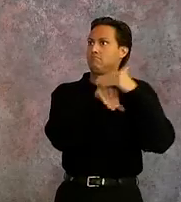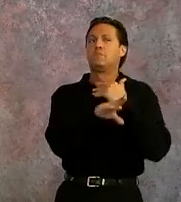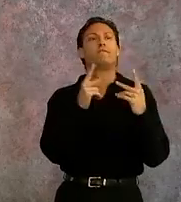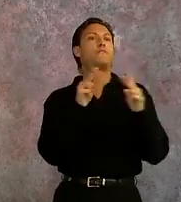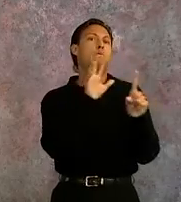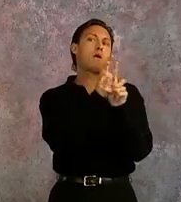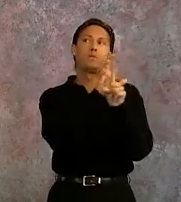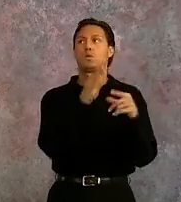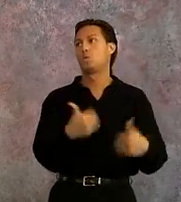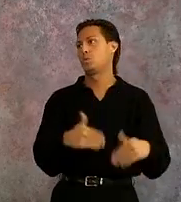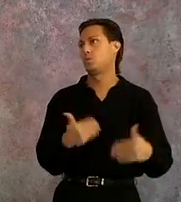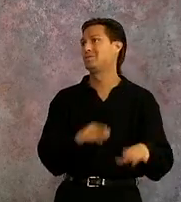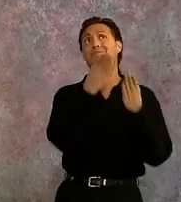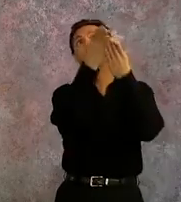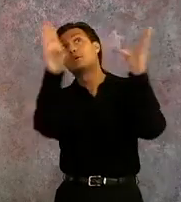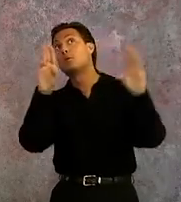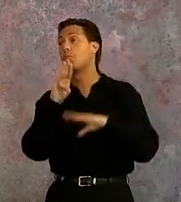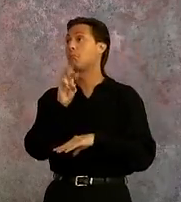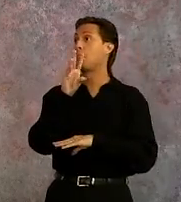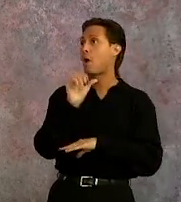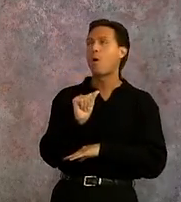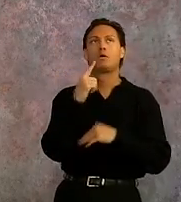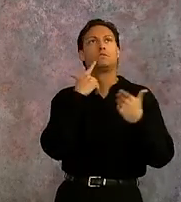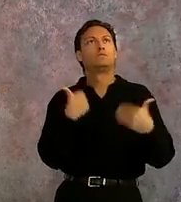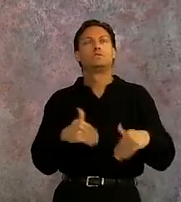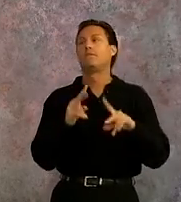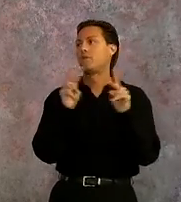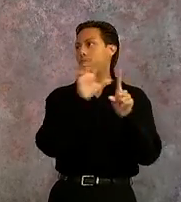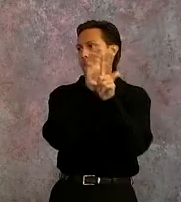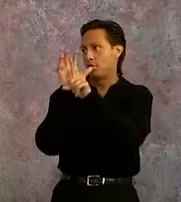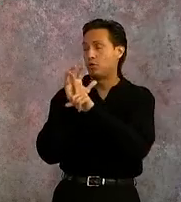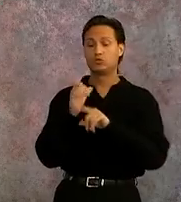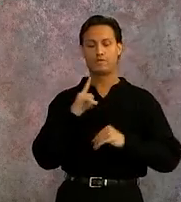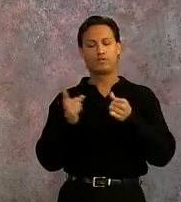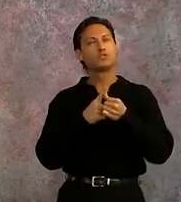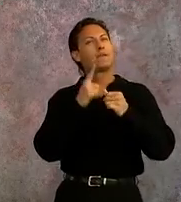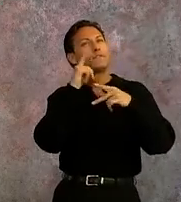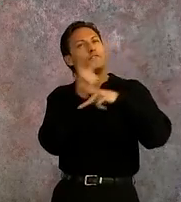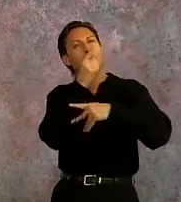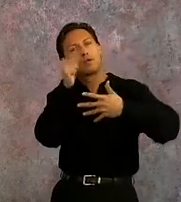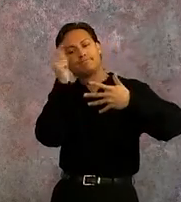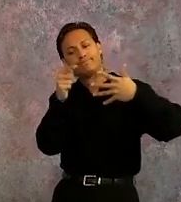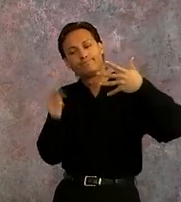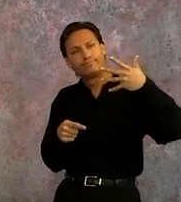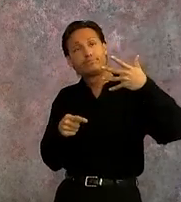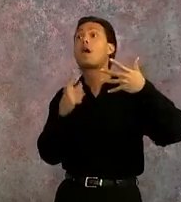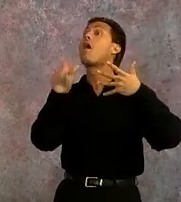visit. When you're looking at these things, you also want to consider the type